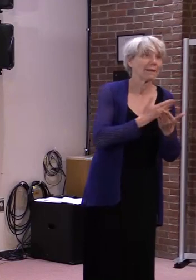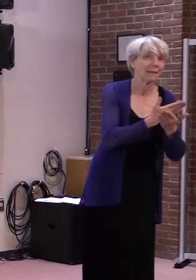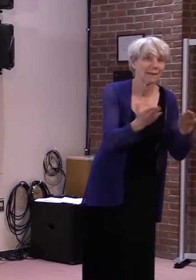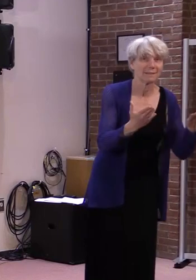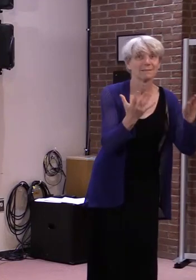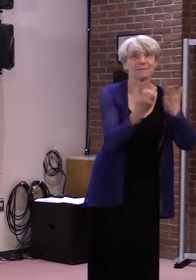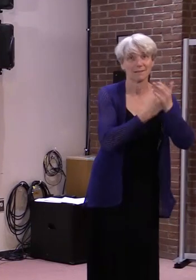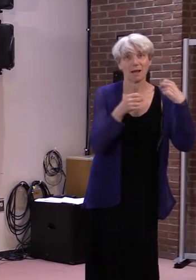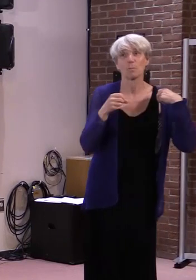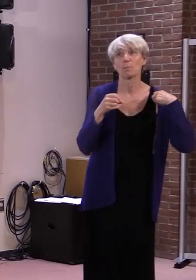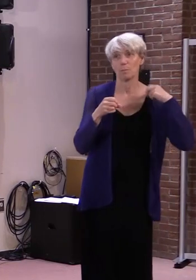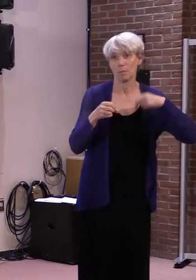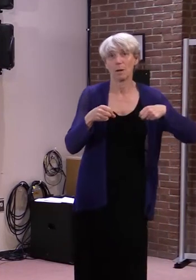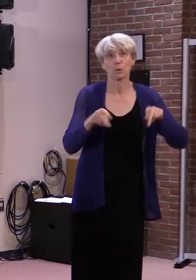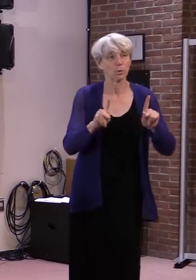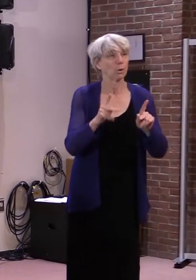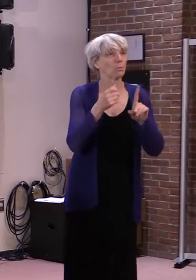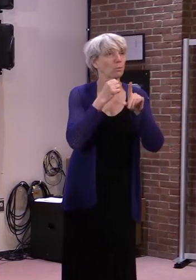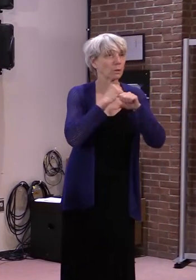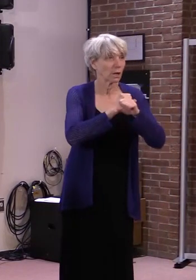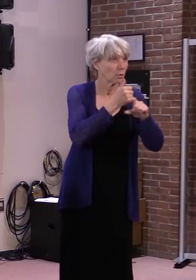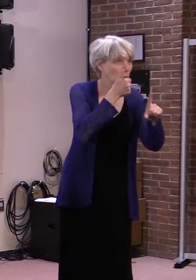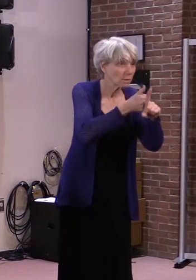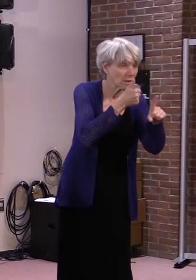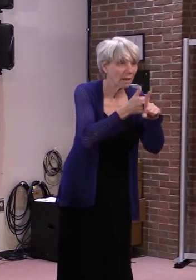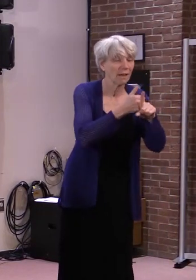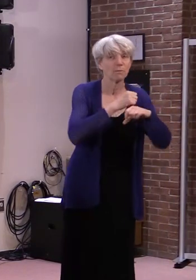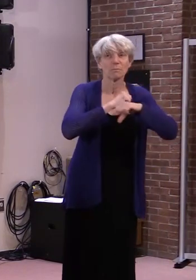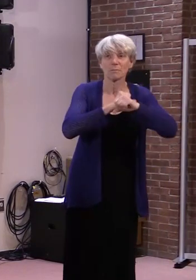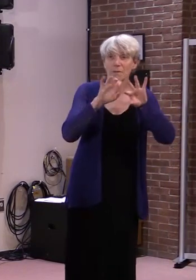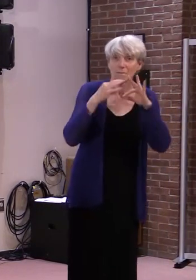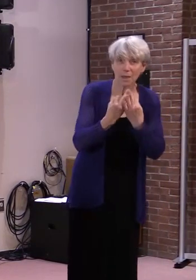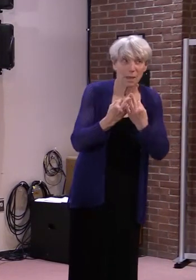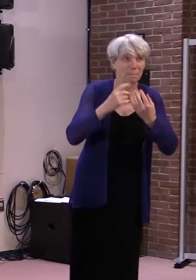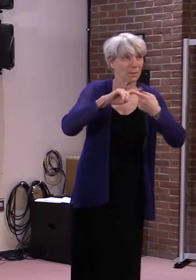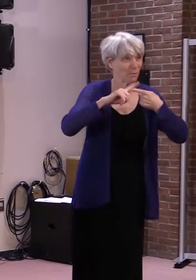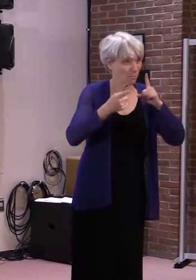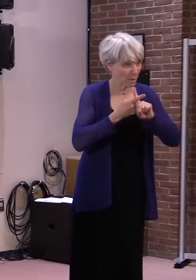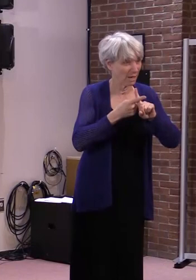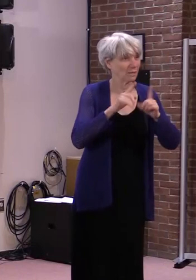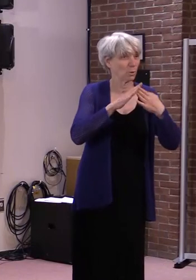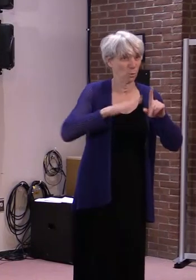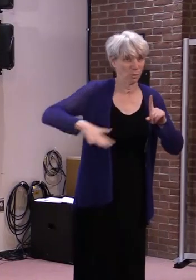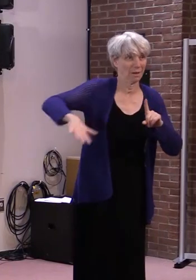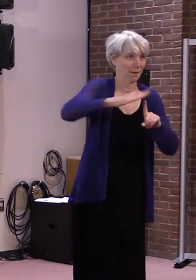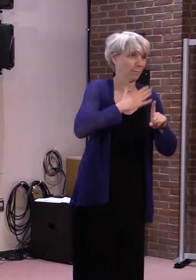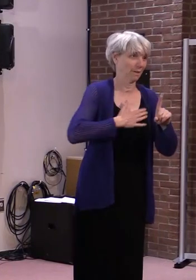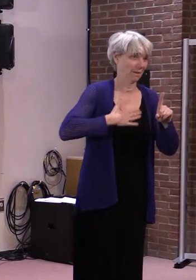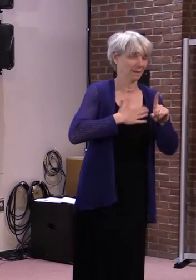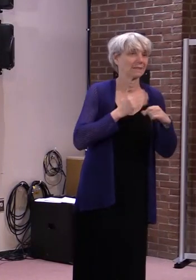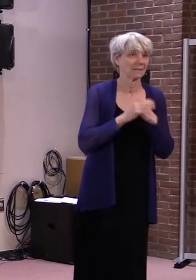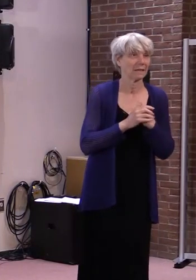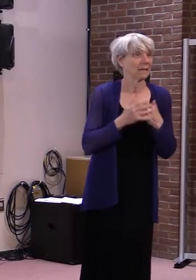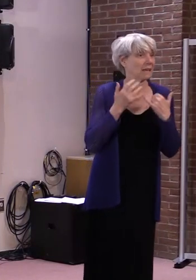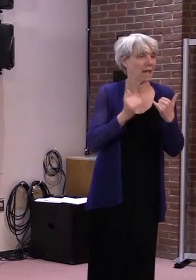protect yourself and your loved ones. Right now and into the future, there will be plenty